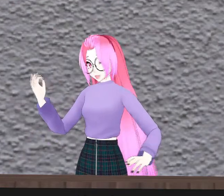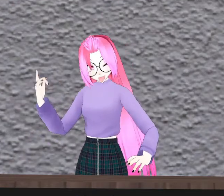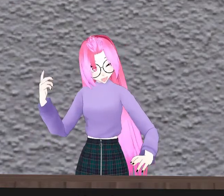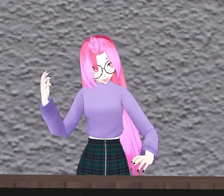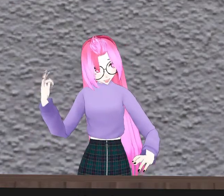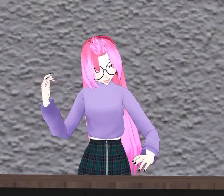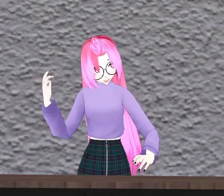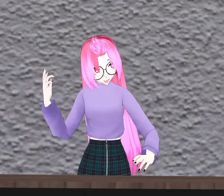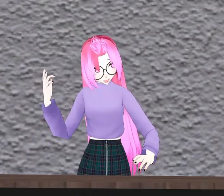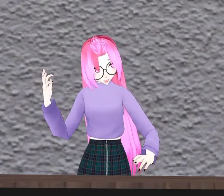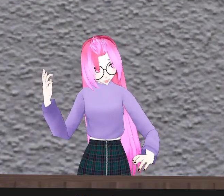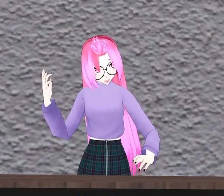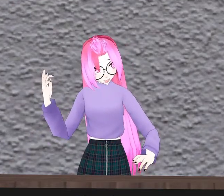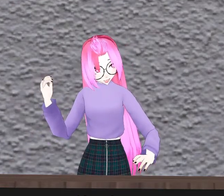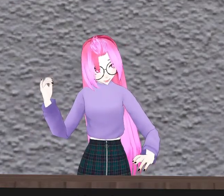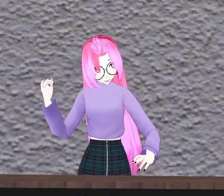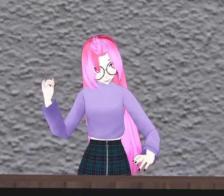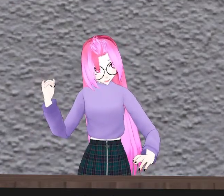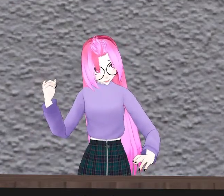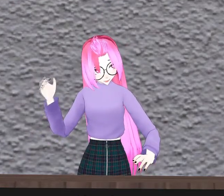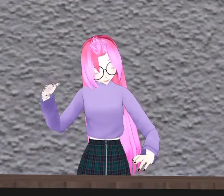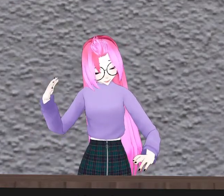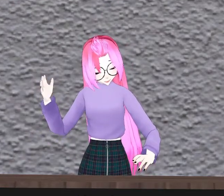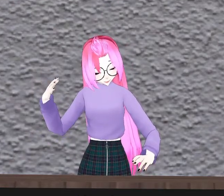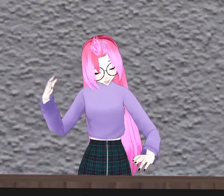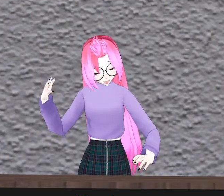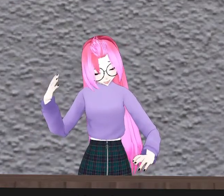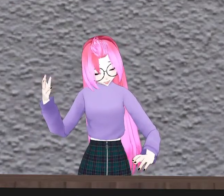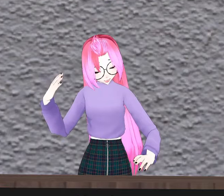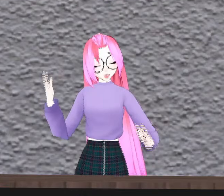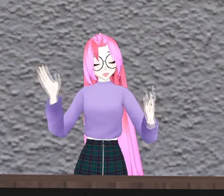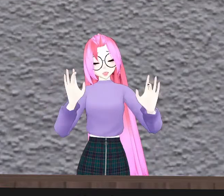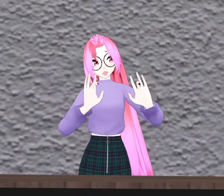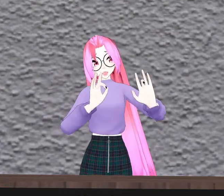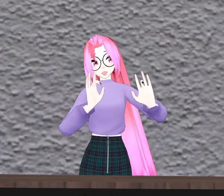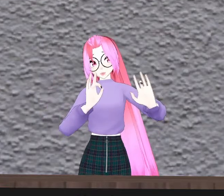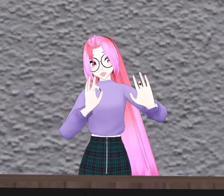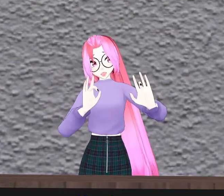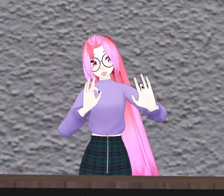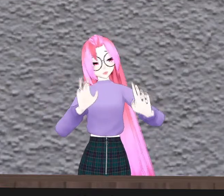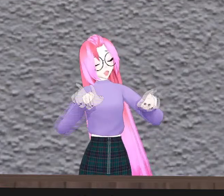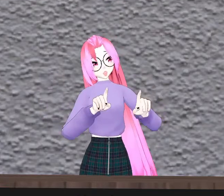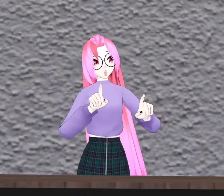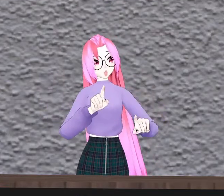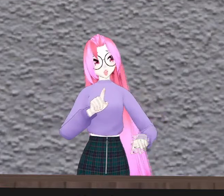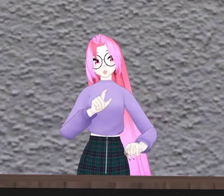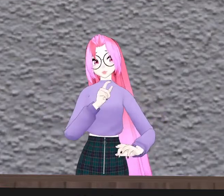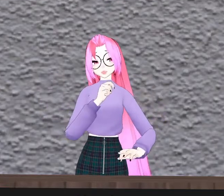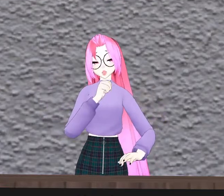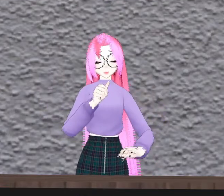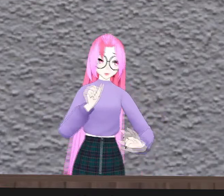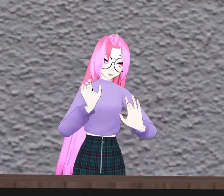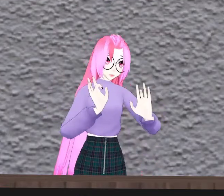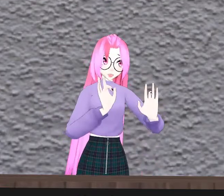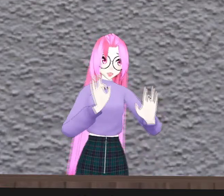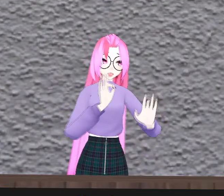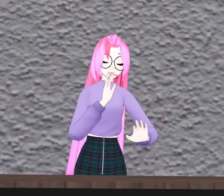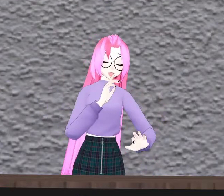What was the other part that you were saying? Hold on, I'm gonna remember. Oh, pity. Also, like, don't pity